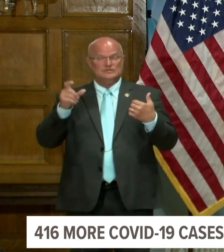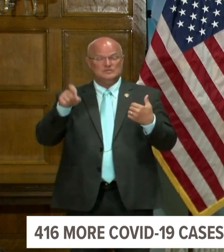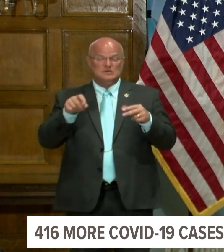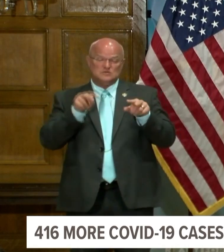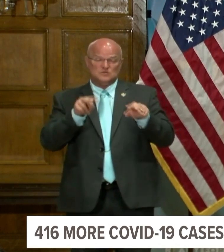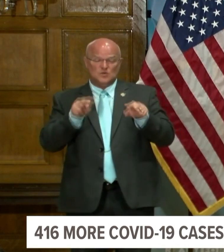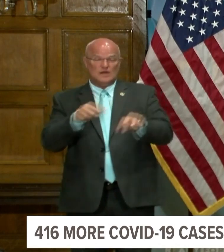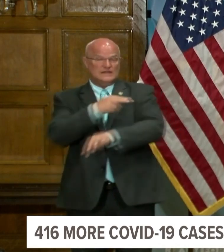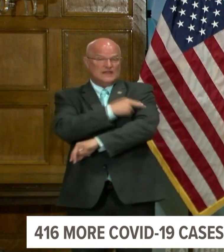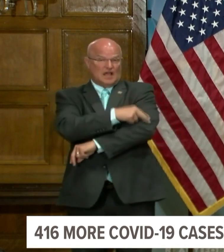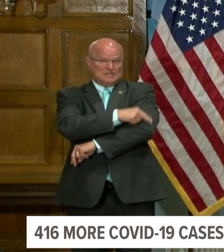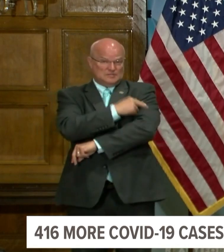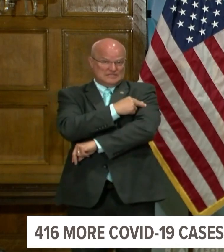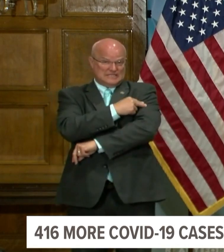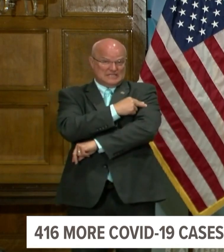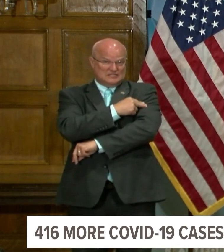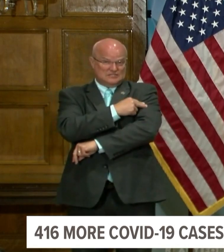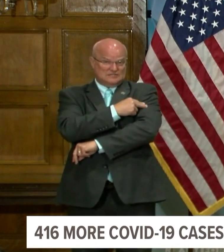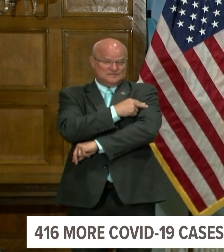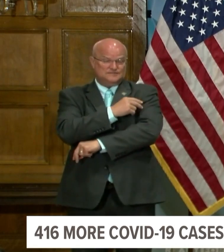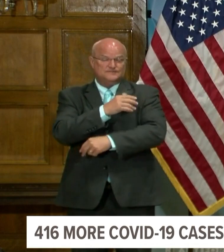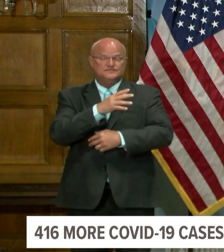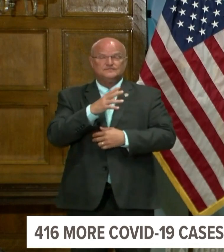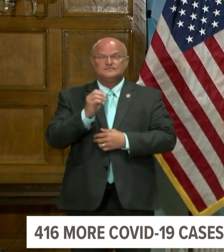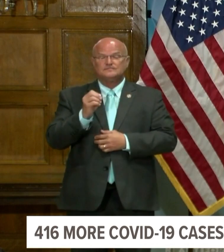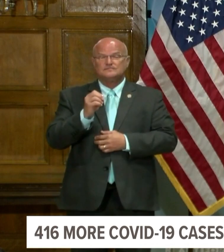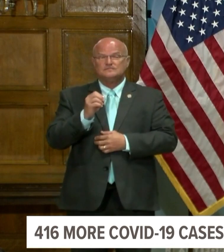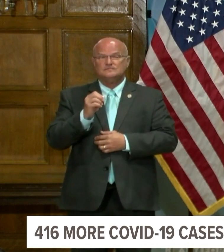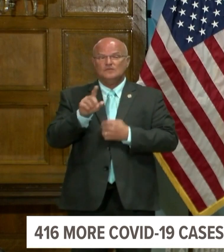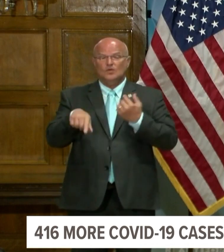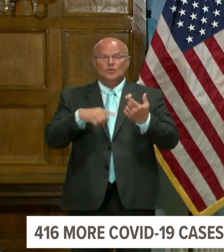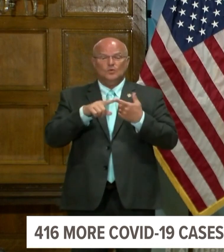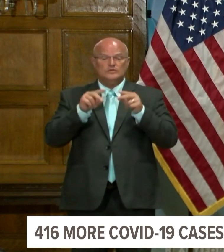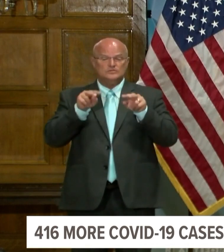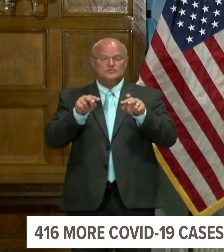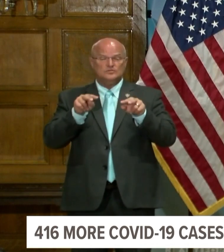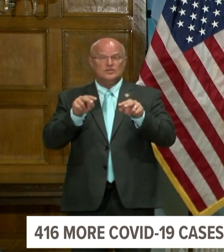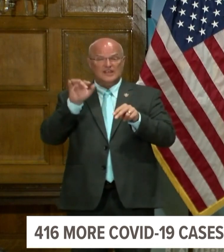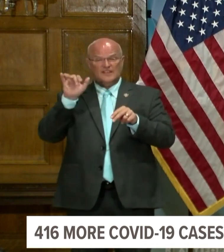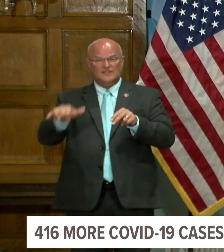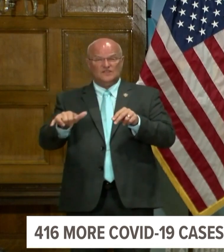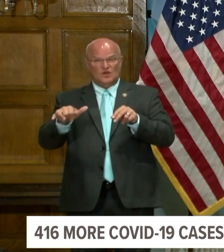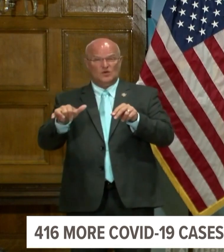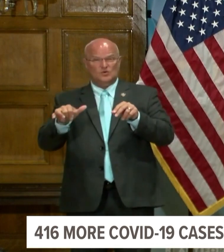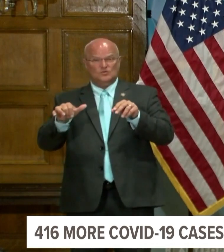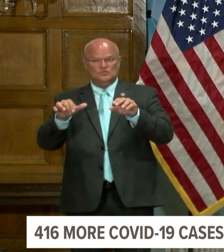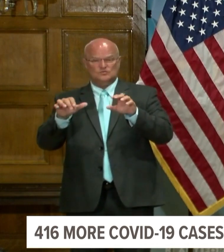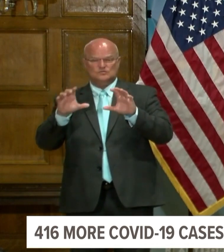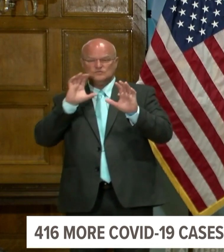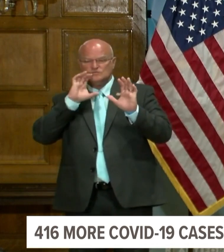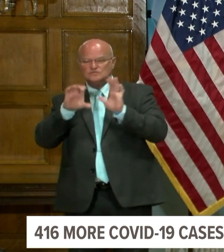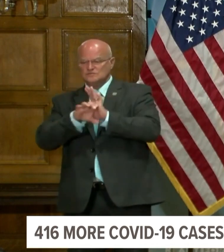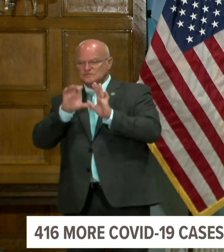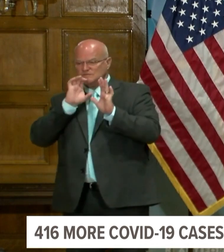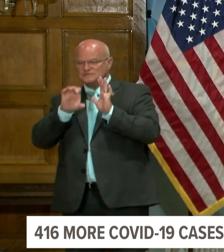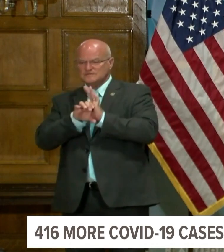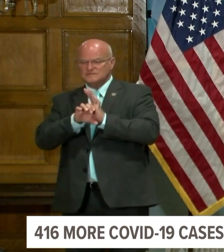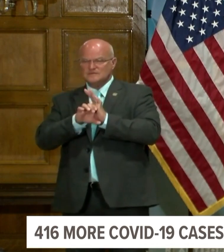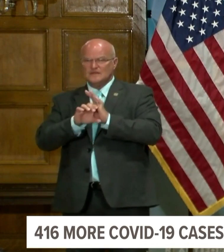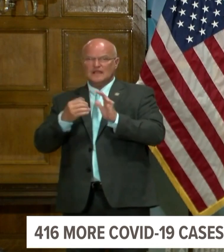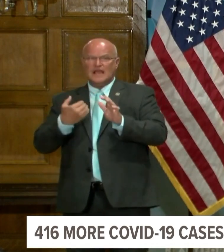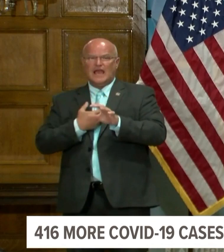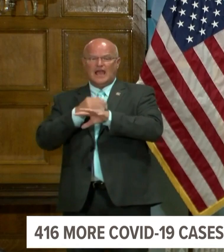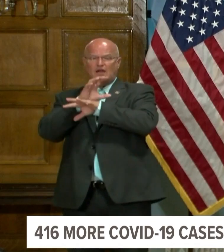to watch is the hospitalizations. And whenever you look at those scenarios, our trend line